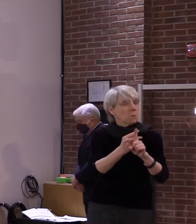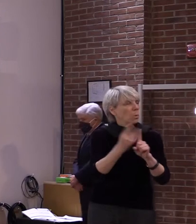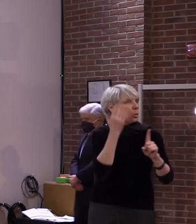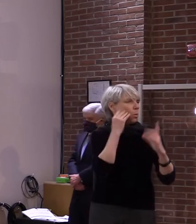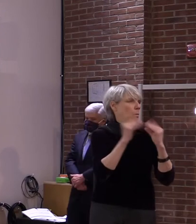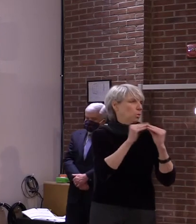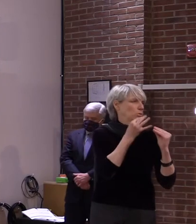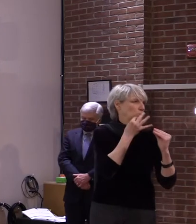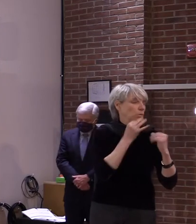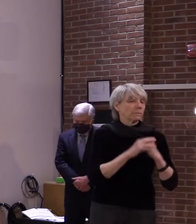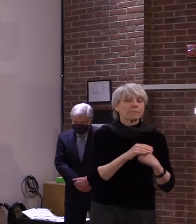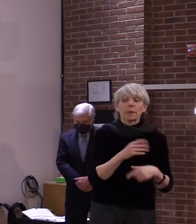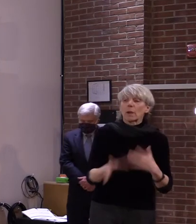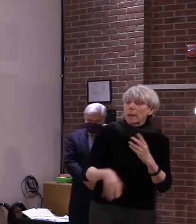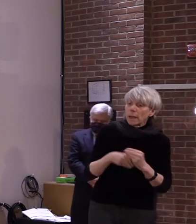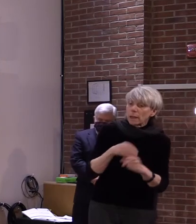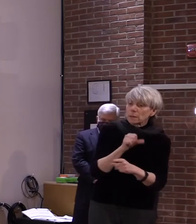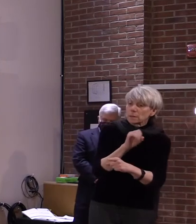curley